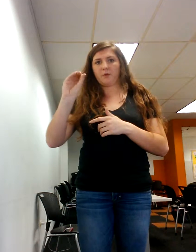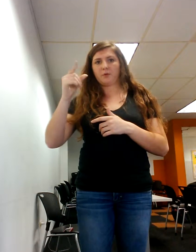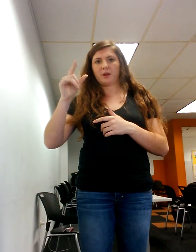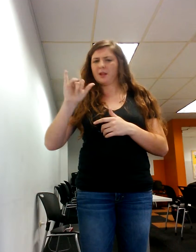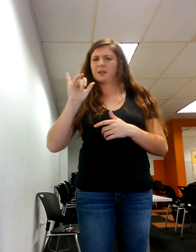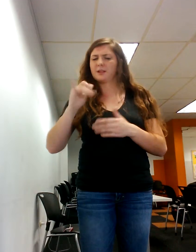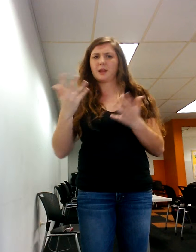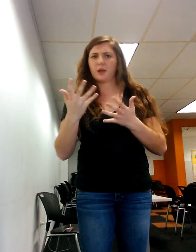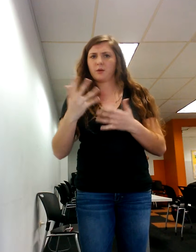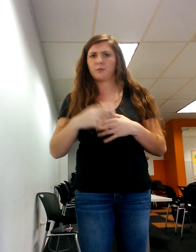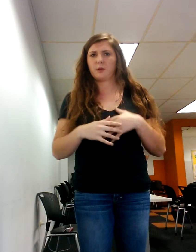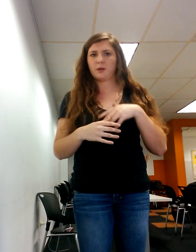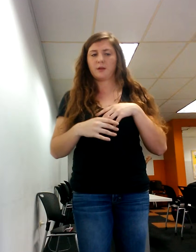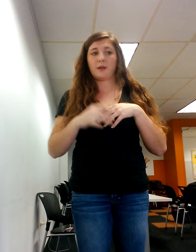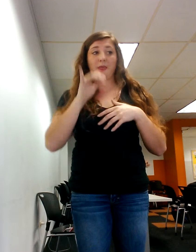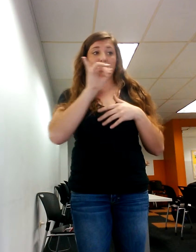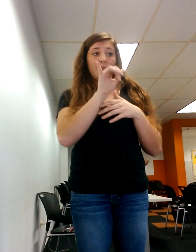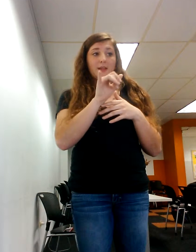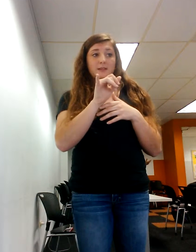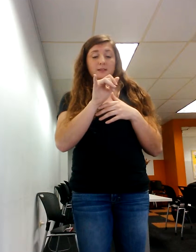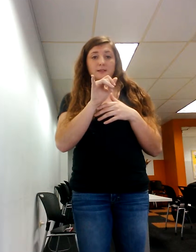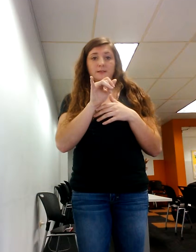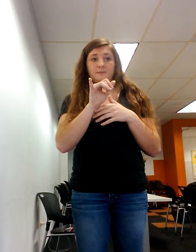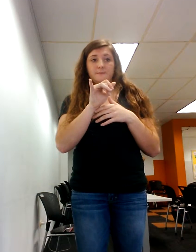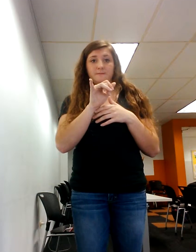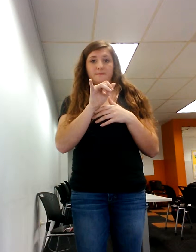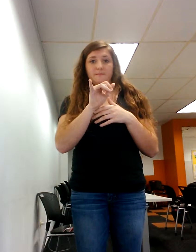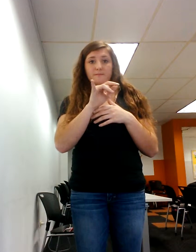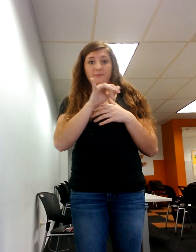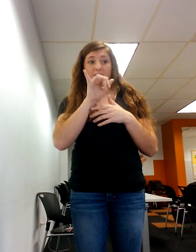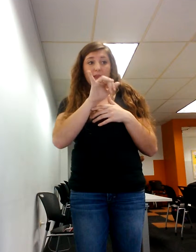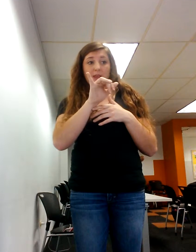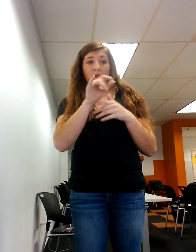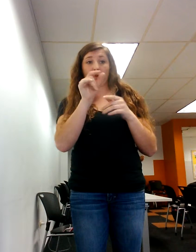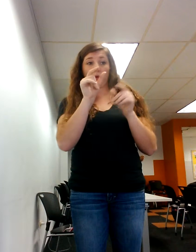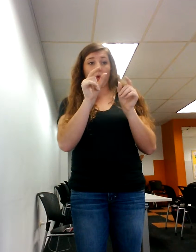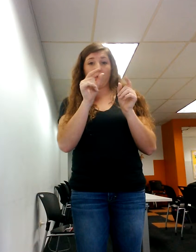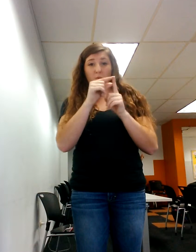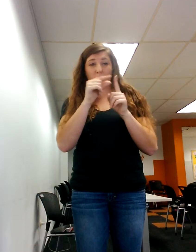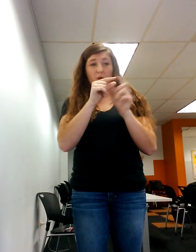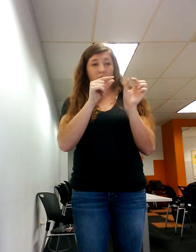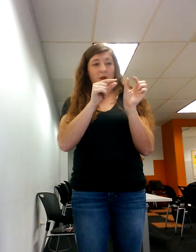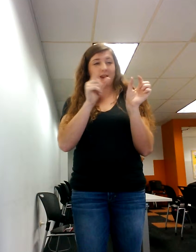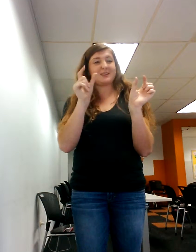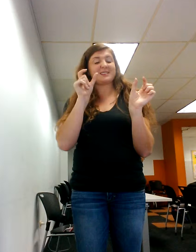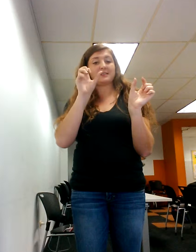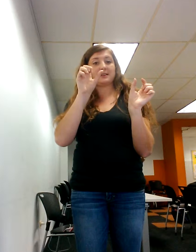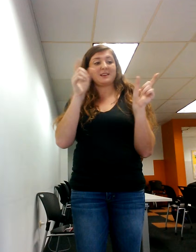The smallest meaningful unit of a word or language. What's morphology?